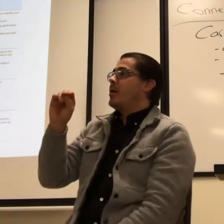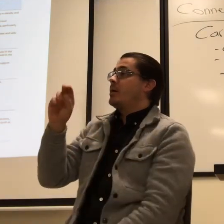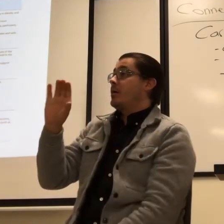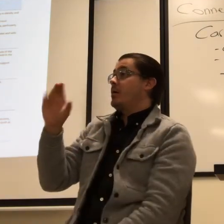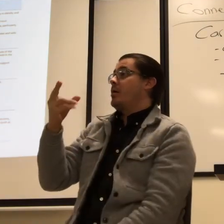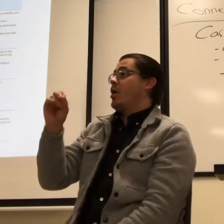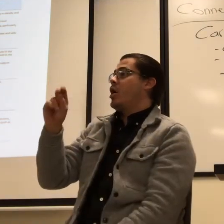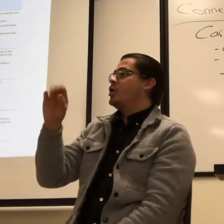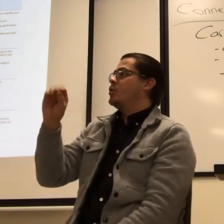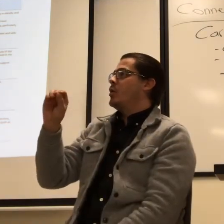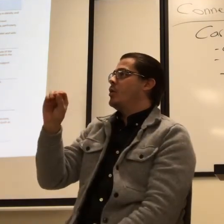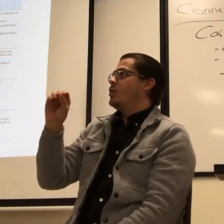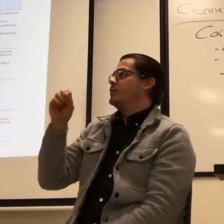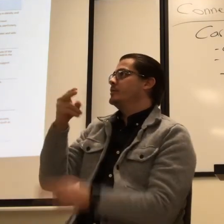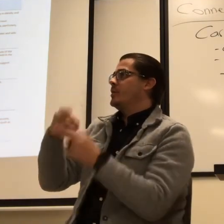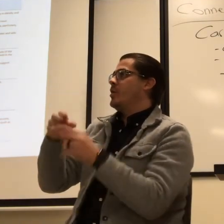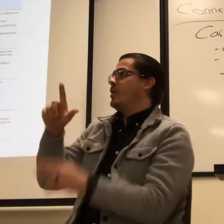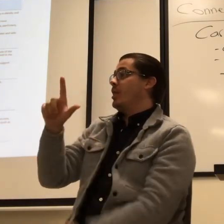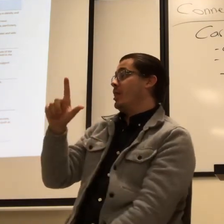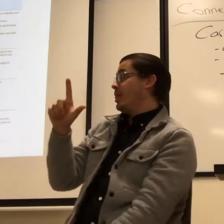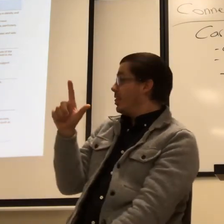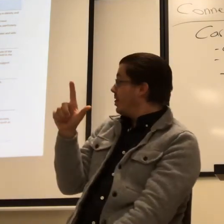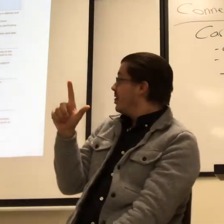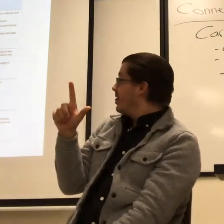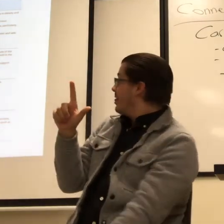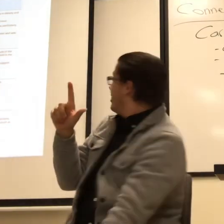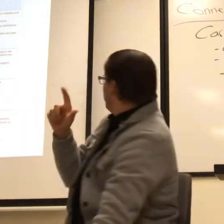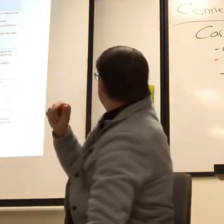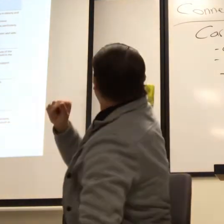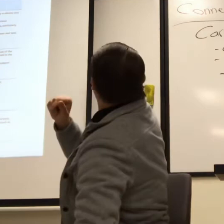occupy is called the lacuna. So we always say chondrocytes and lacuna.